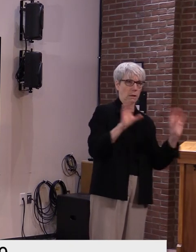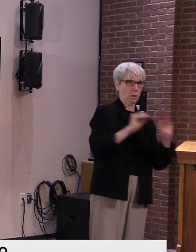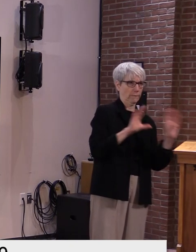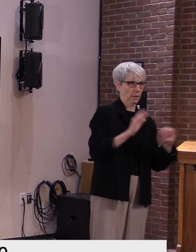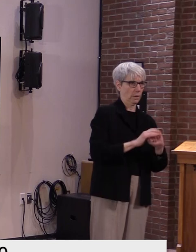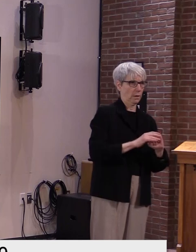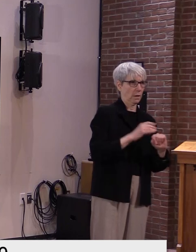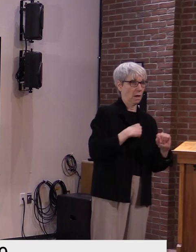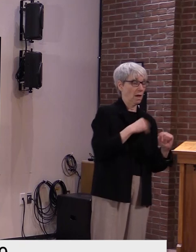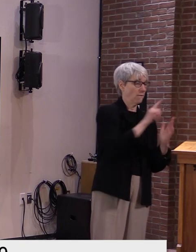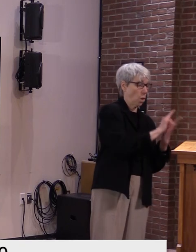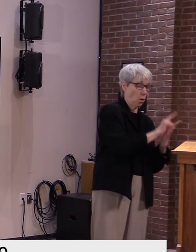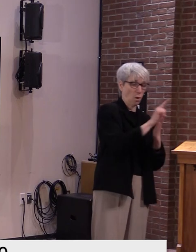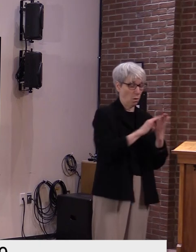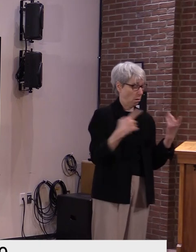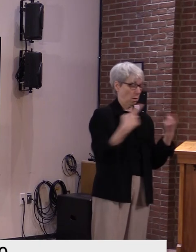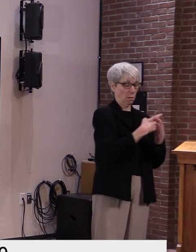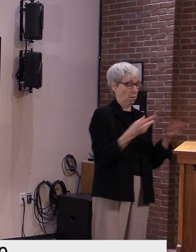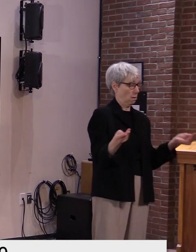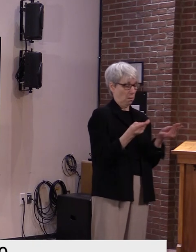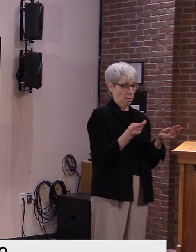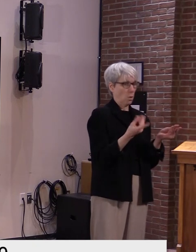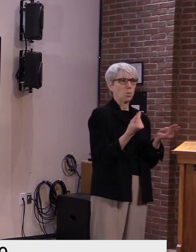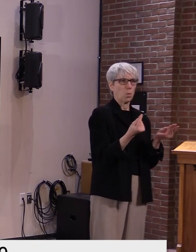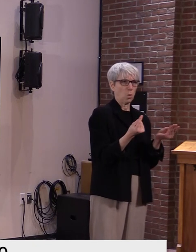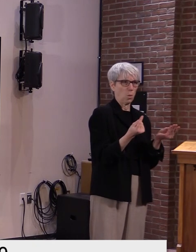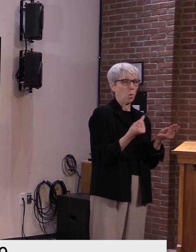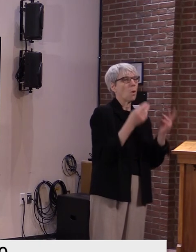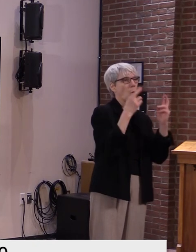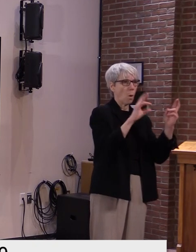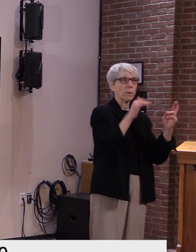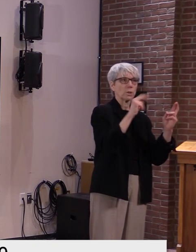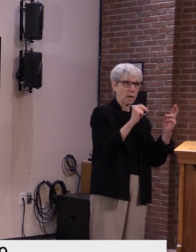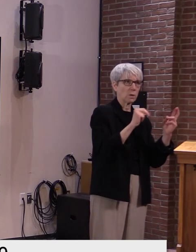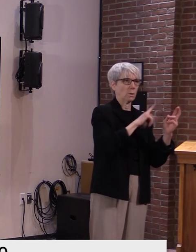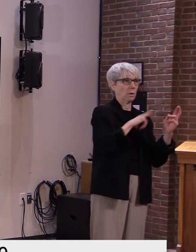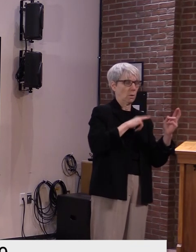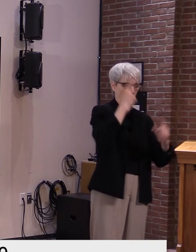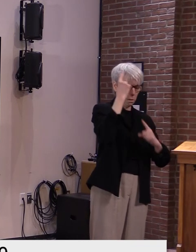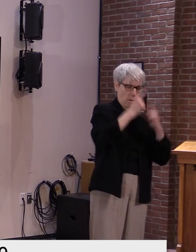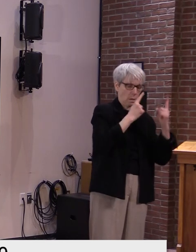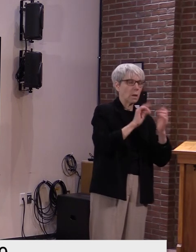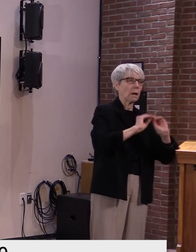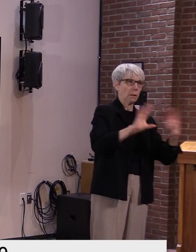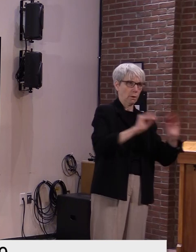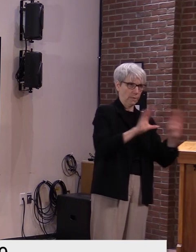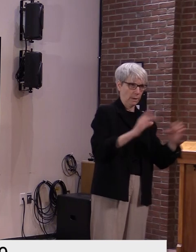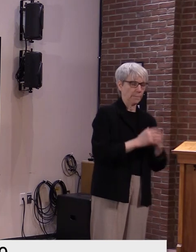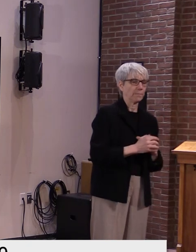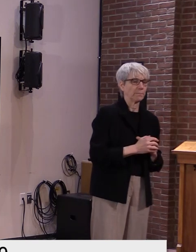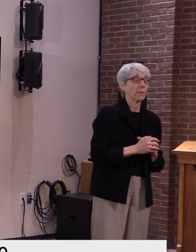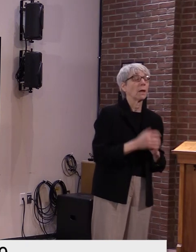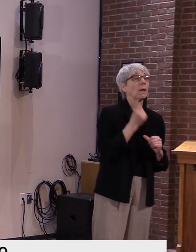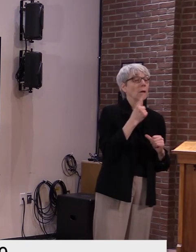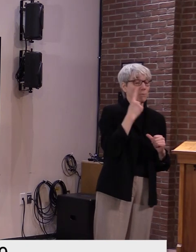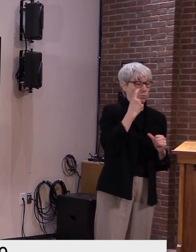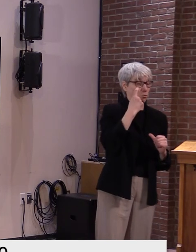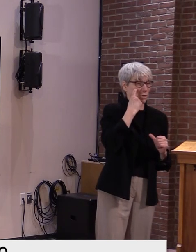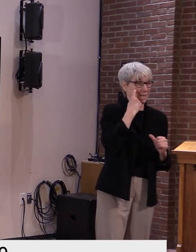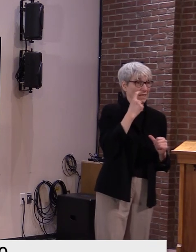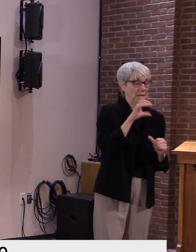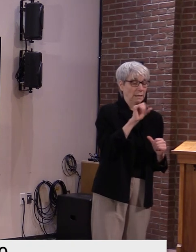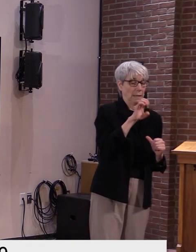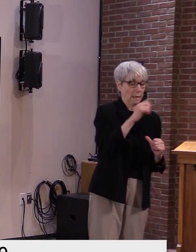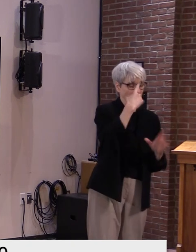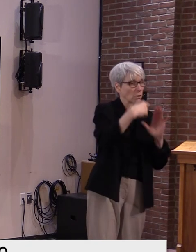wade into this beginning in January. Regarding the analysis of accident reports in juveniles, for clarity